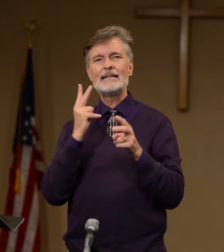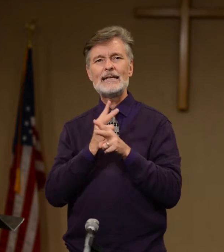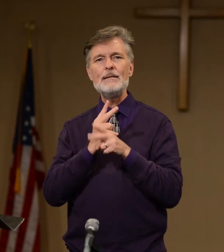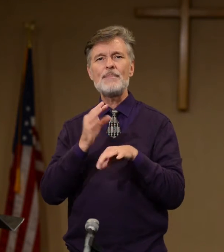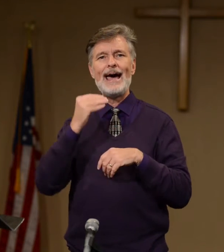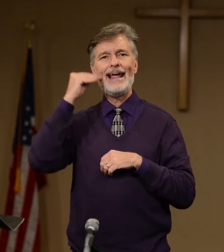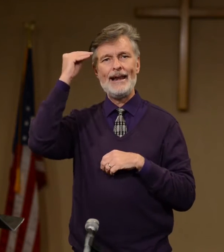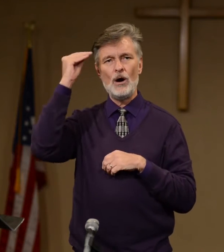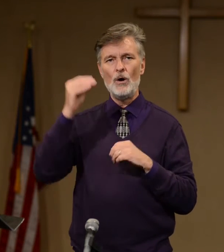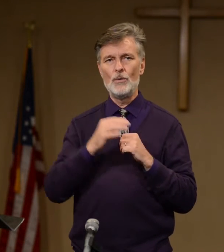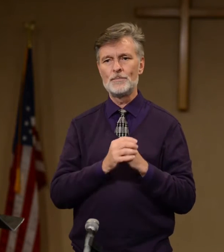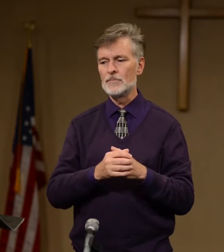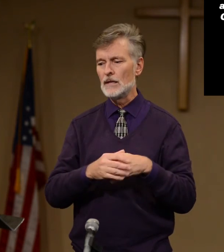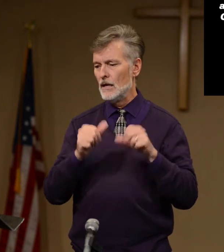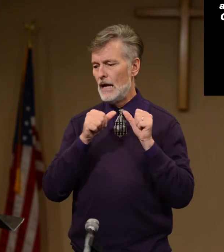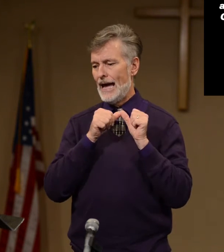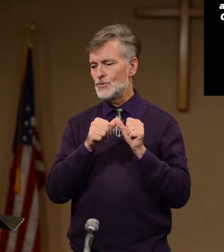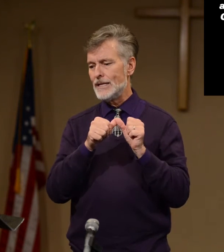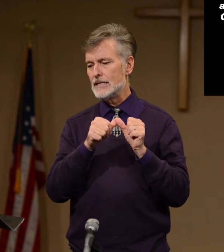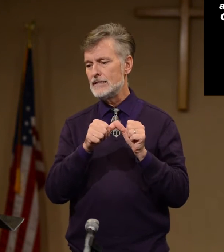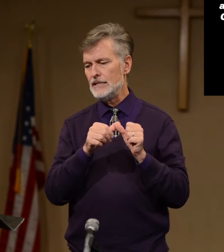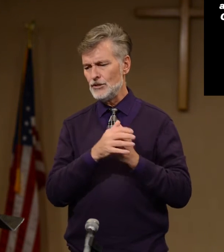keep that at home. As we continue,